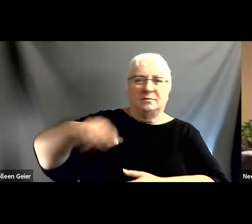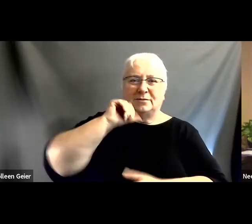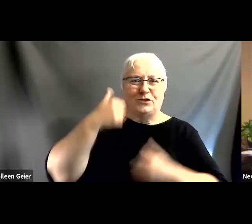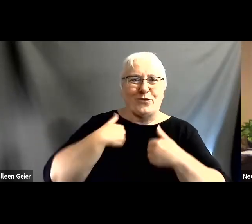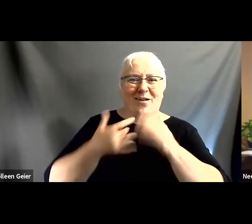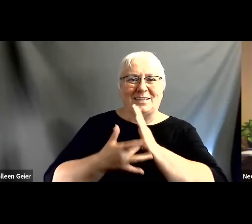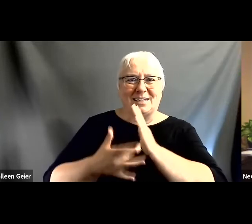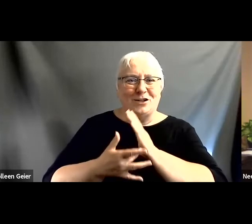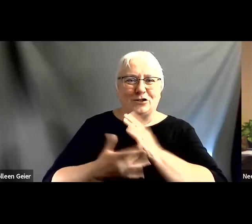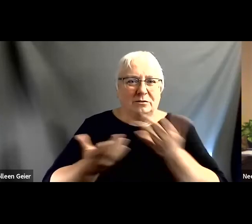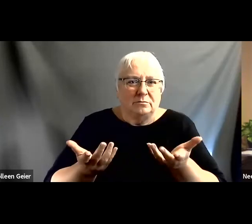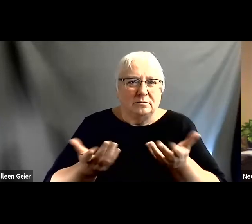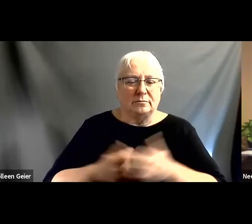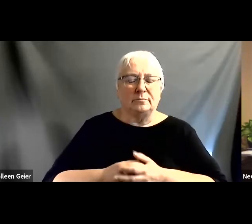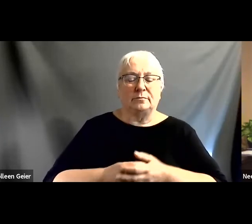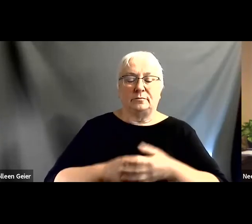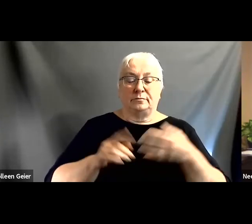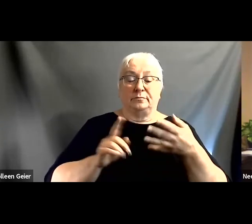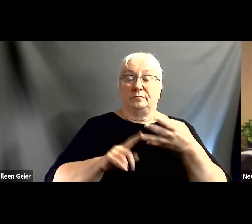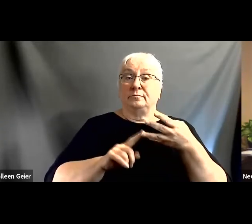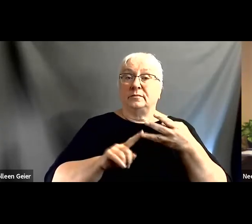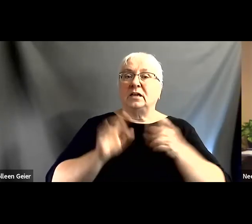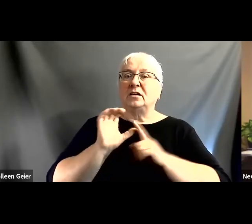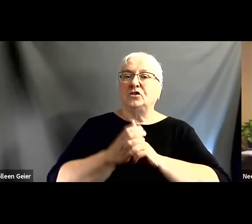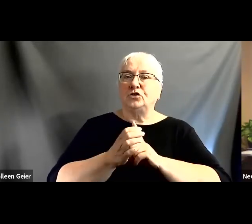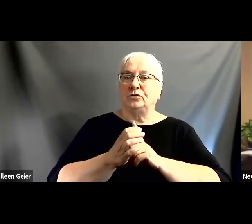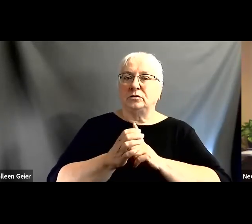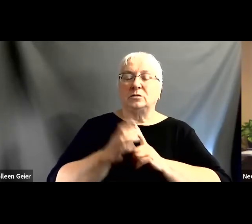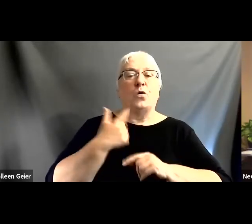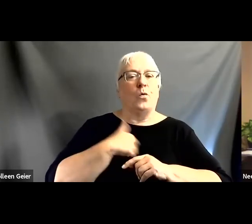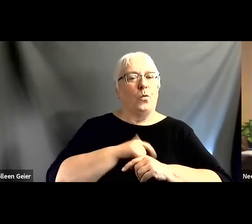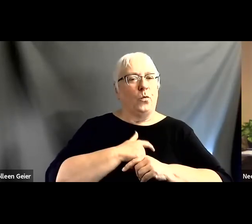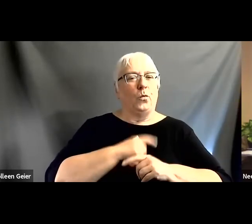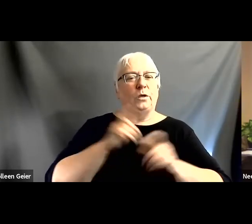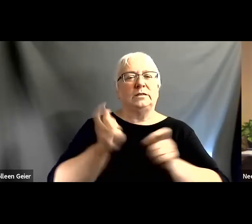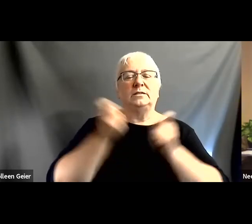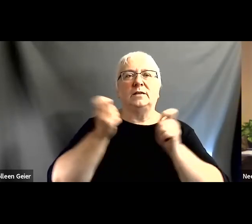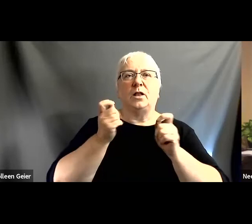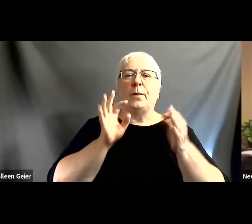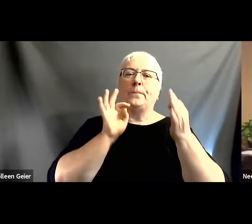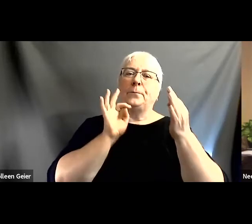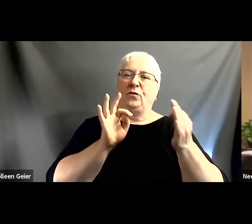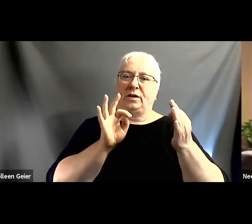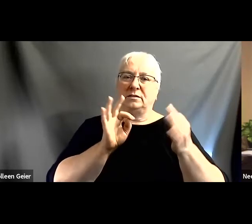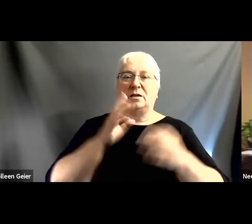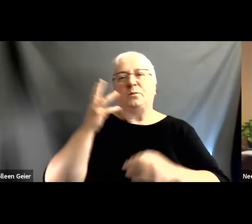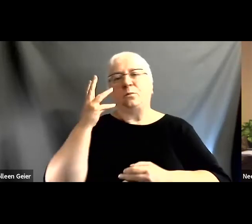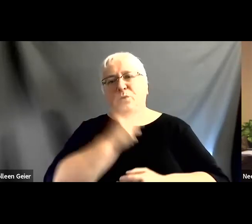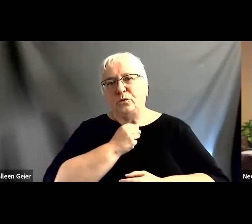The third one is cultural, where perfection is celebrated in all aspects, physical,